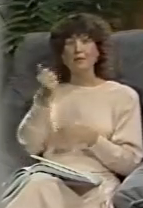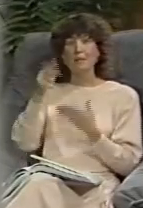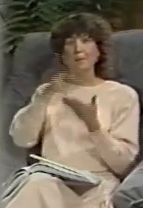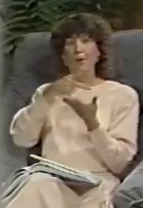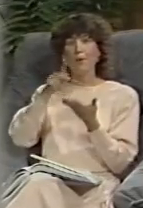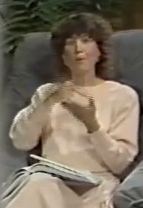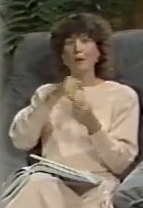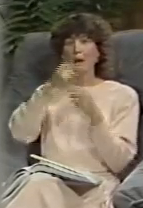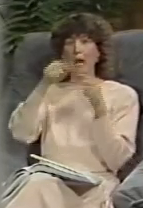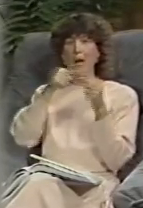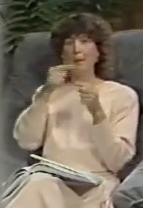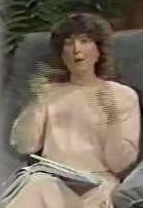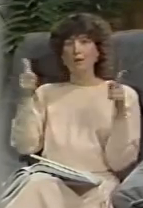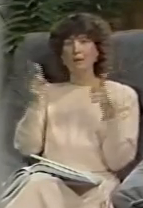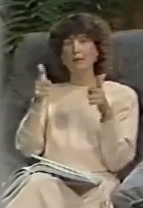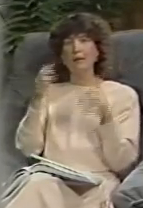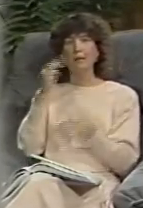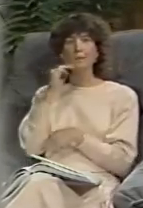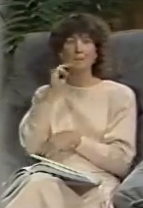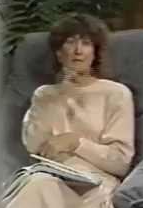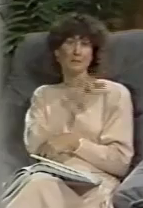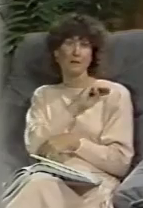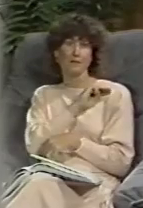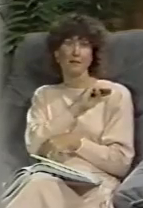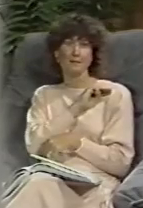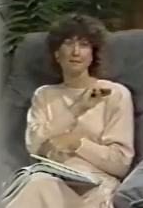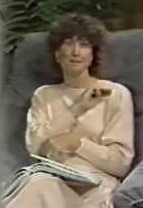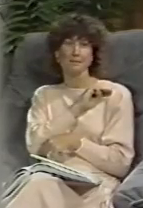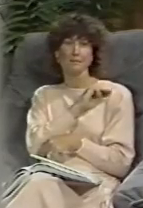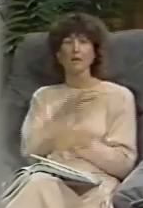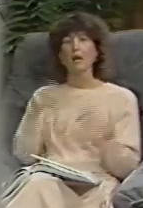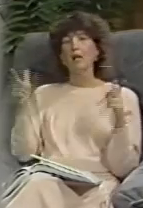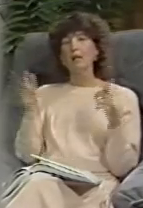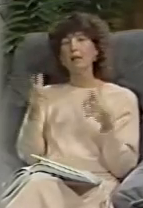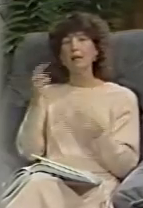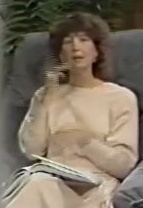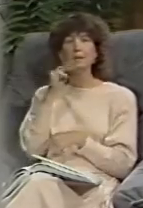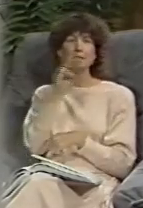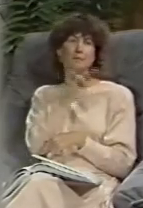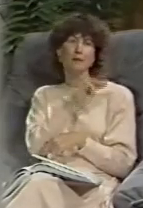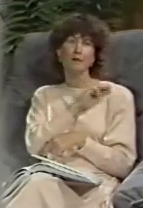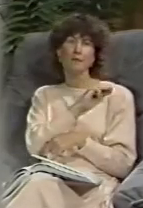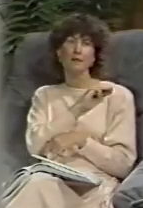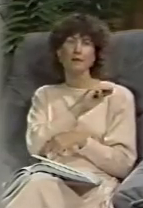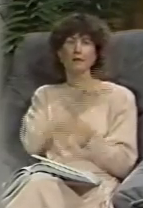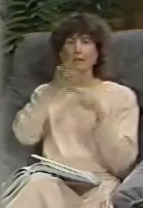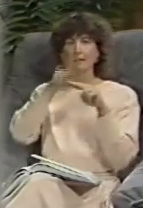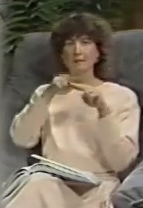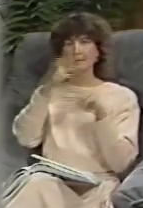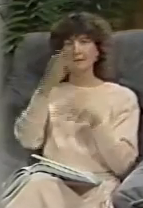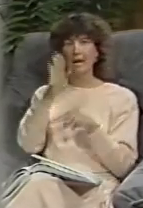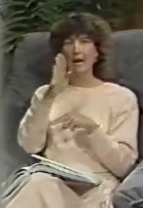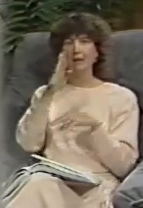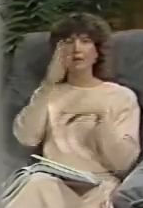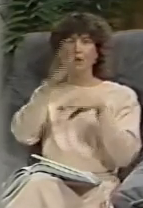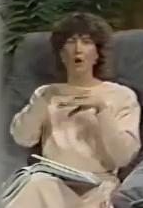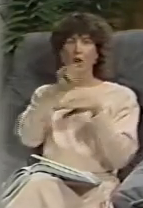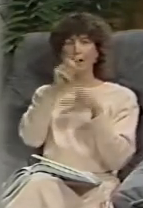Here's a poem about Little Miss Muffet. Little Miss Muffet sat on